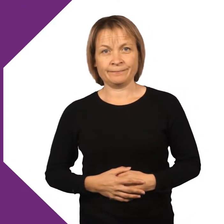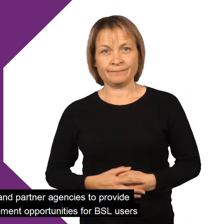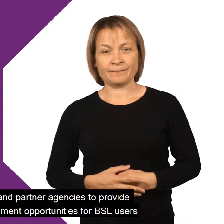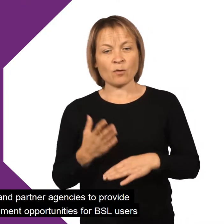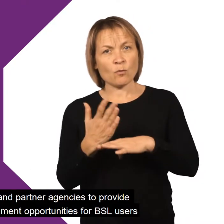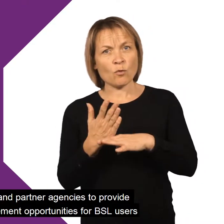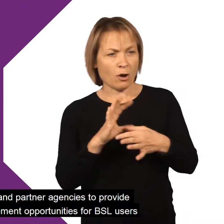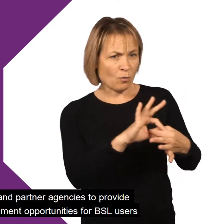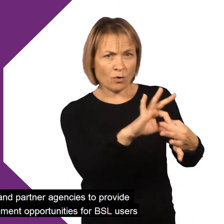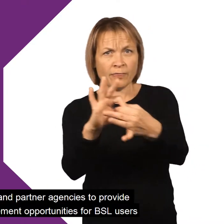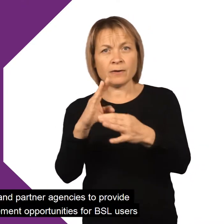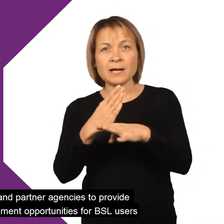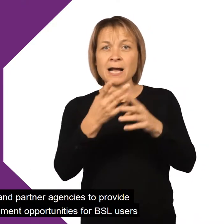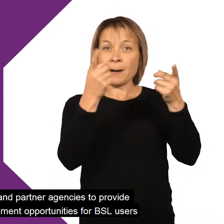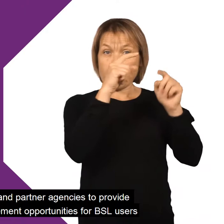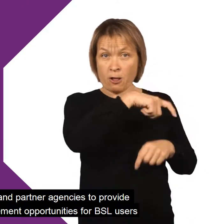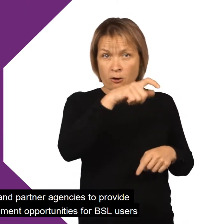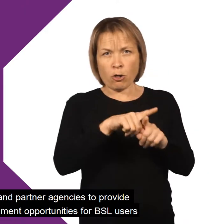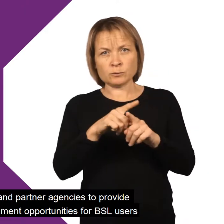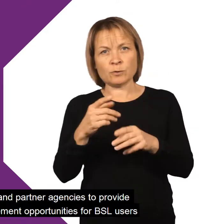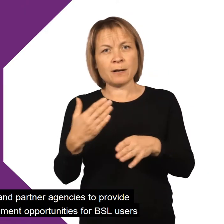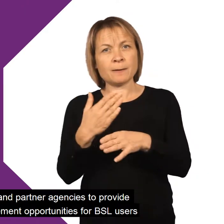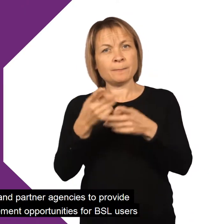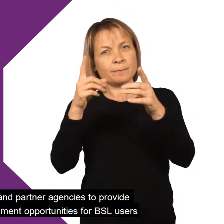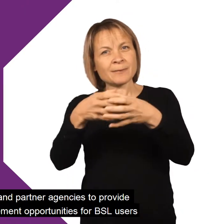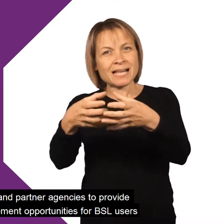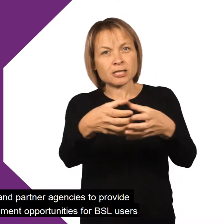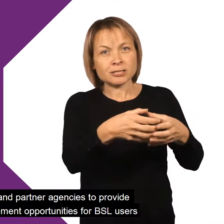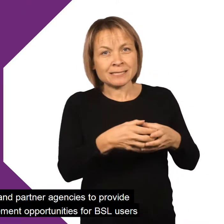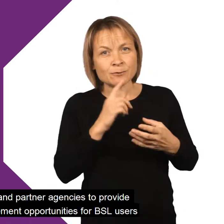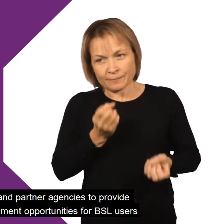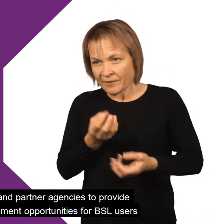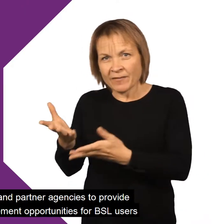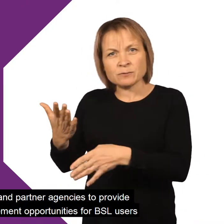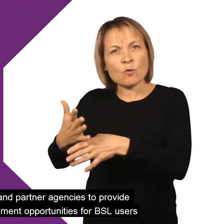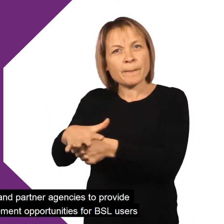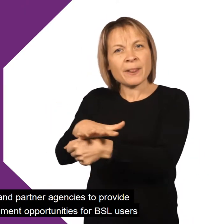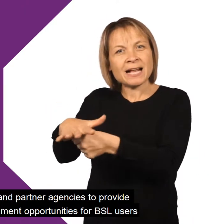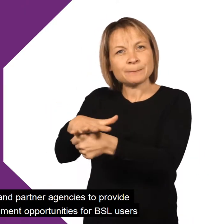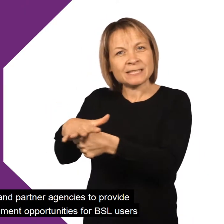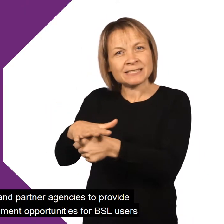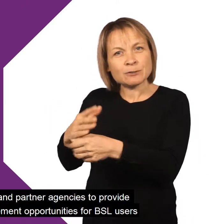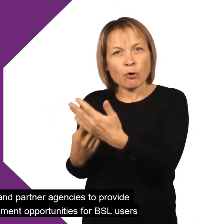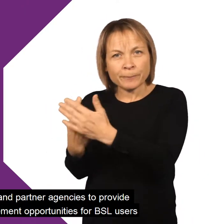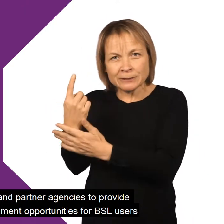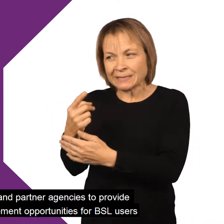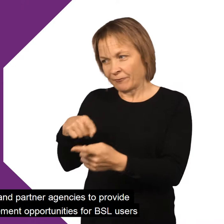Work with employers and partner agencies to provide meaningful workplace opportunities for